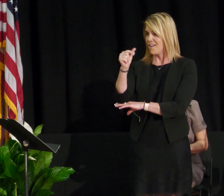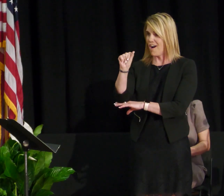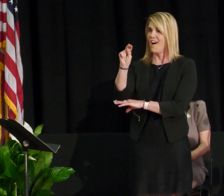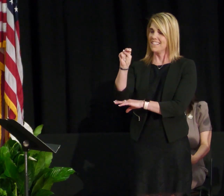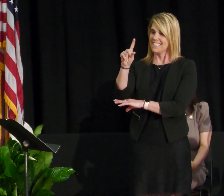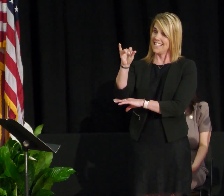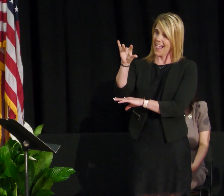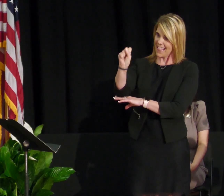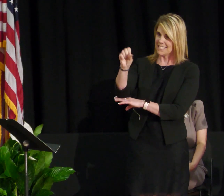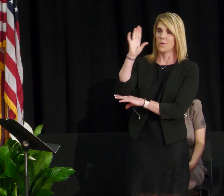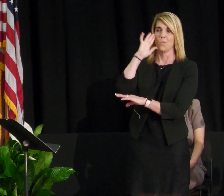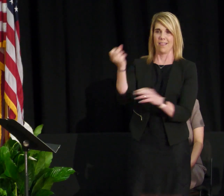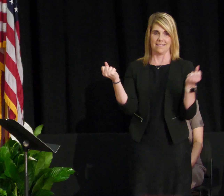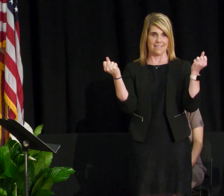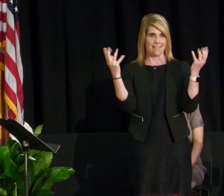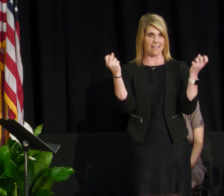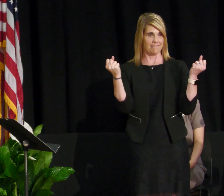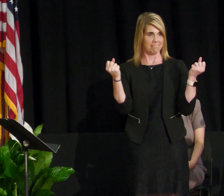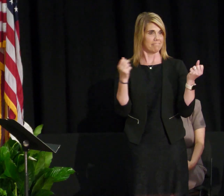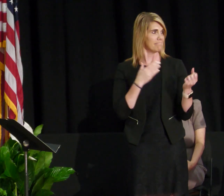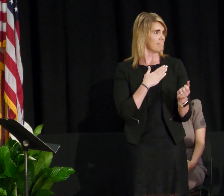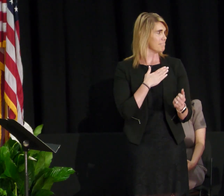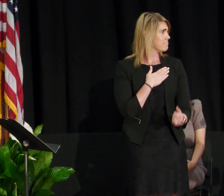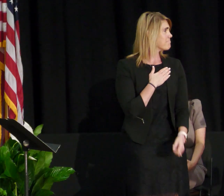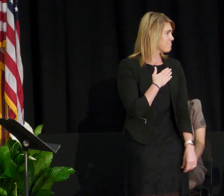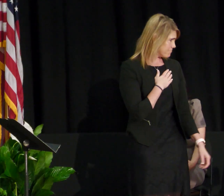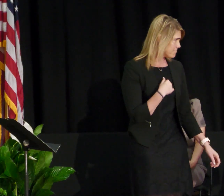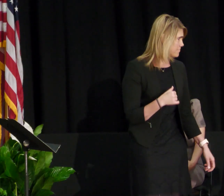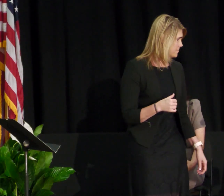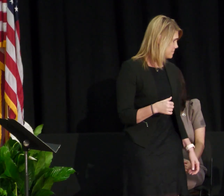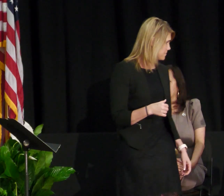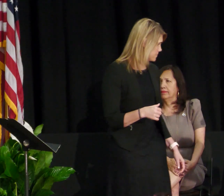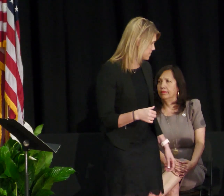We will have Mariah Gonzalez signing.